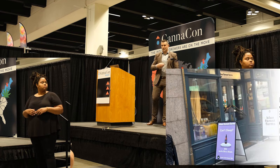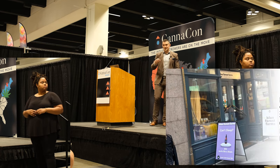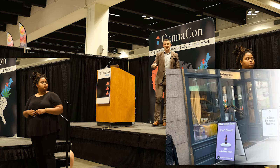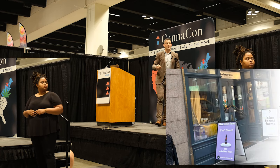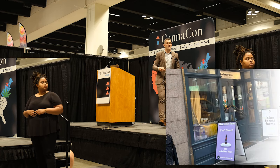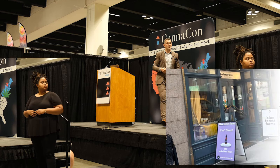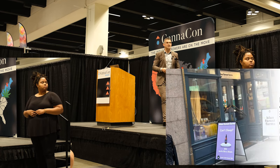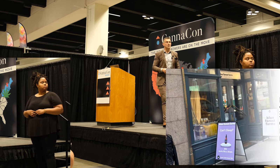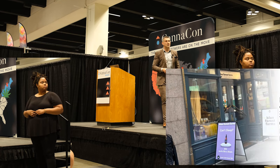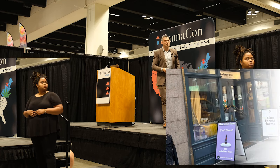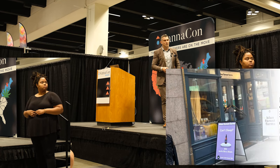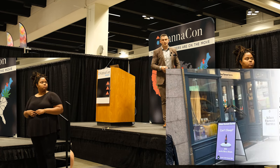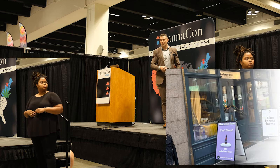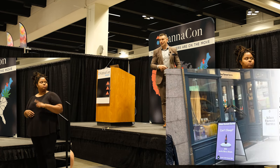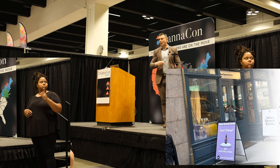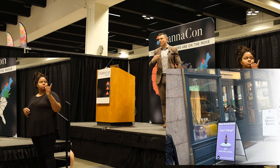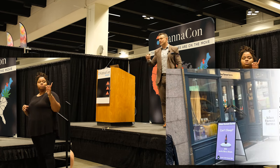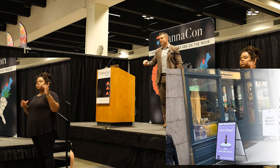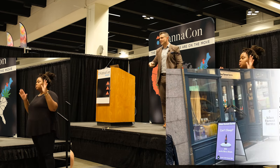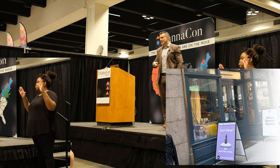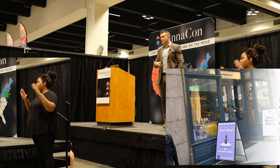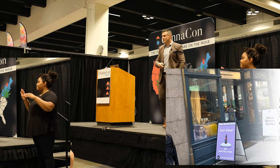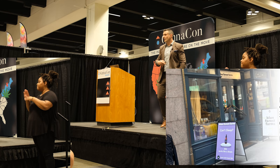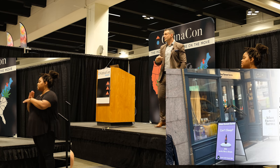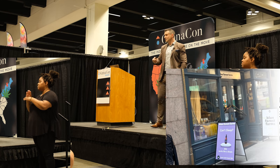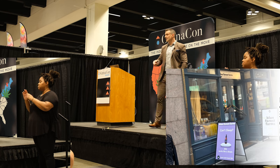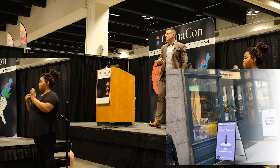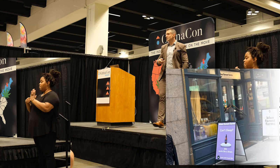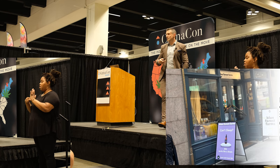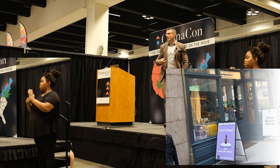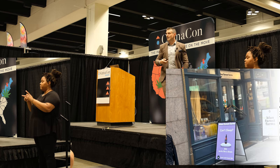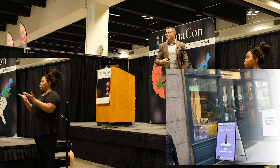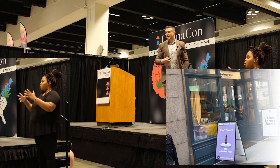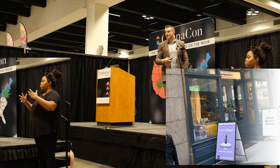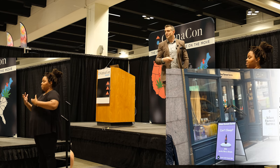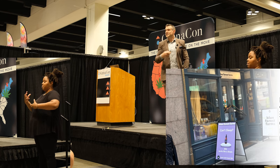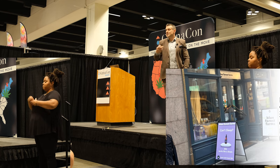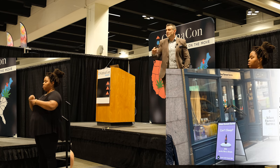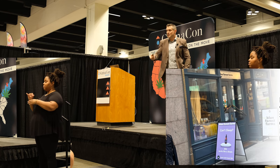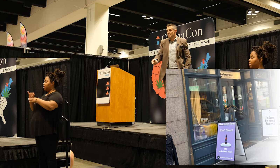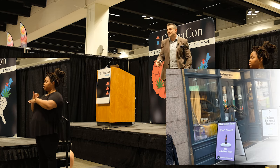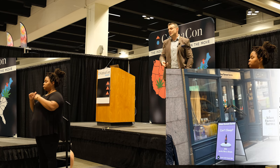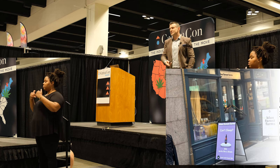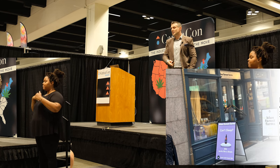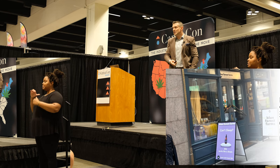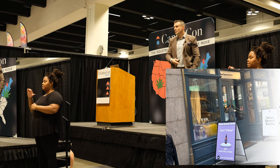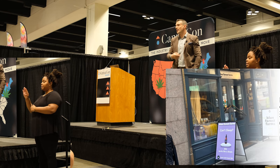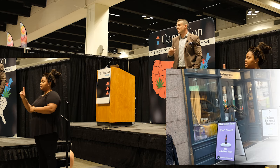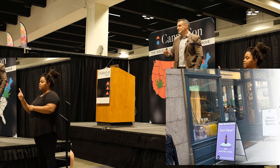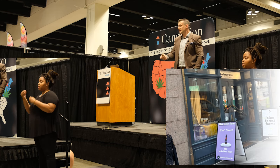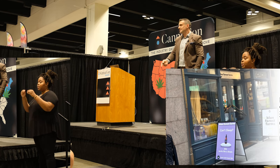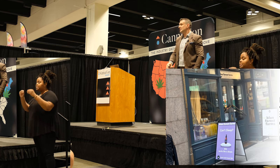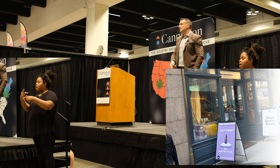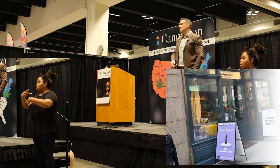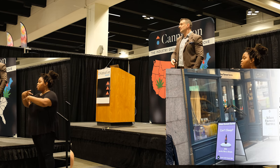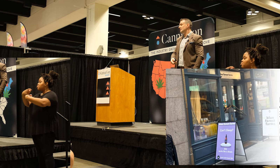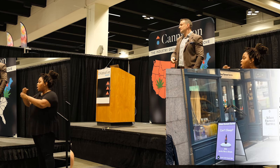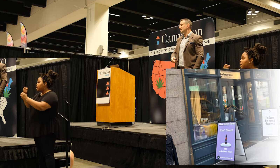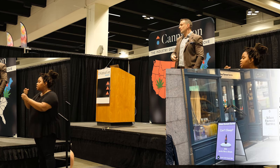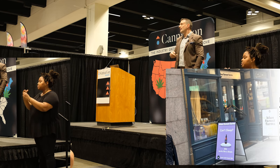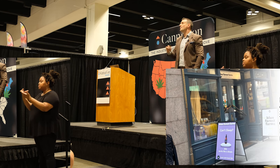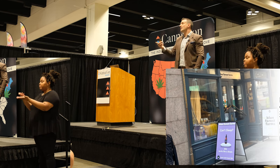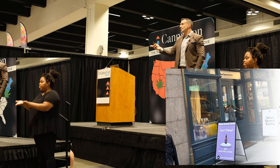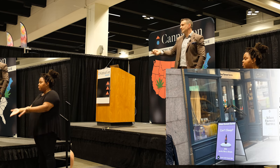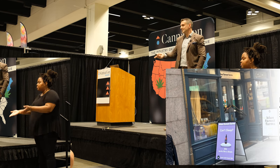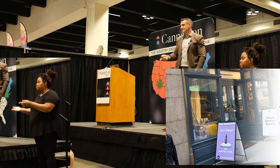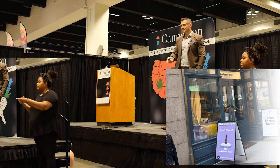A great business model is to look at those who are already, for example, involved in the industry doing CBD retail, CBD products, CBD, let's